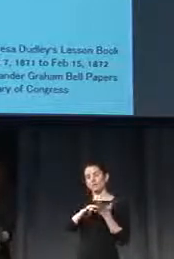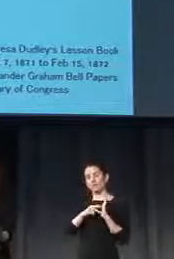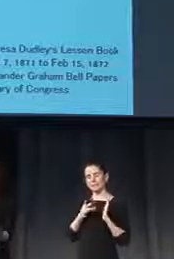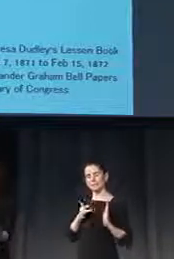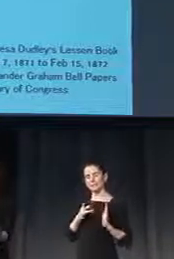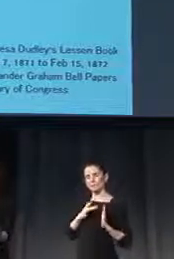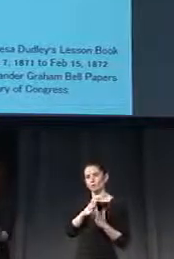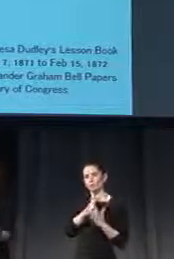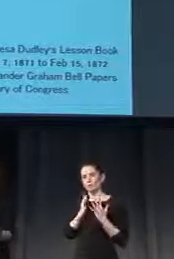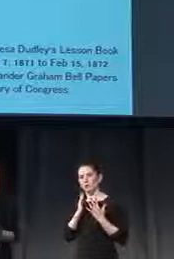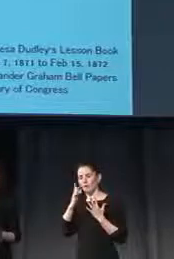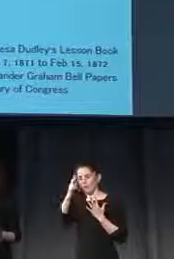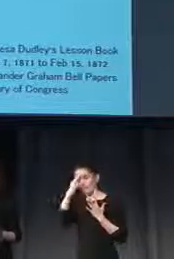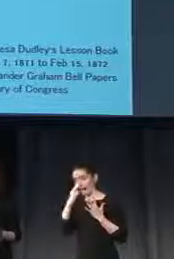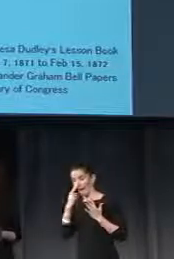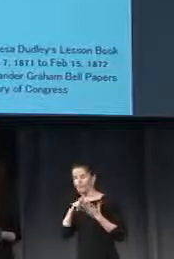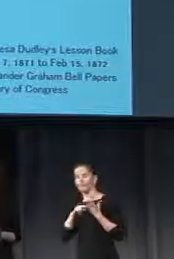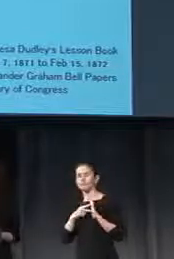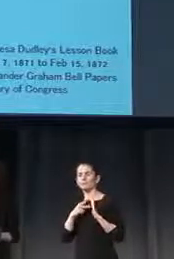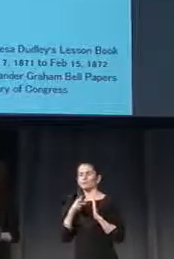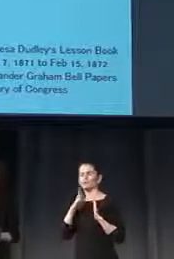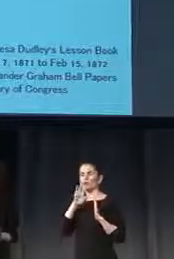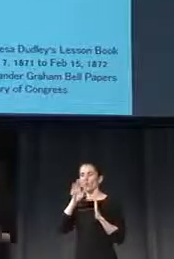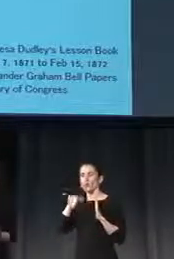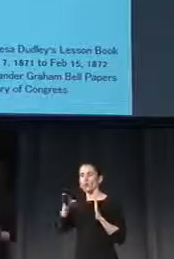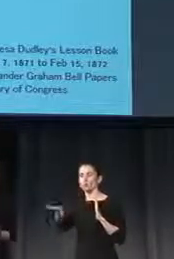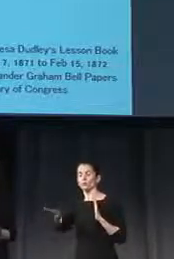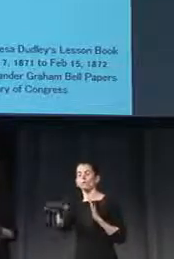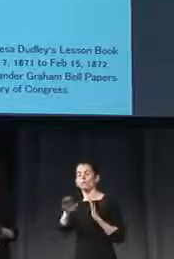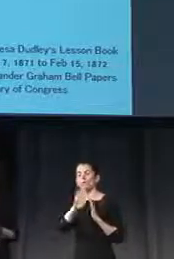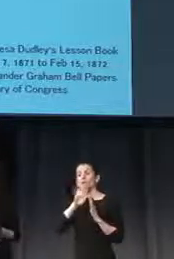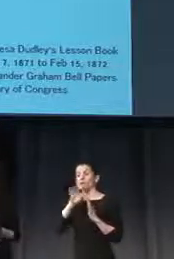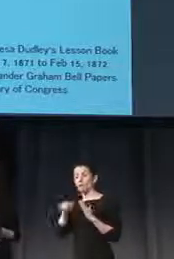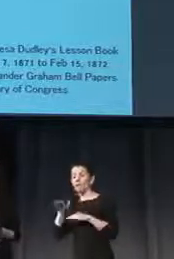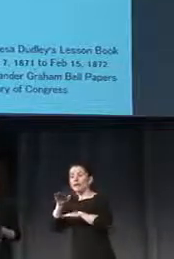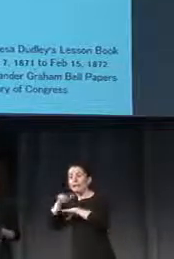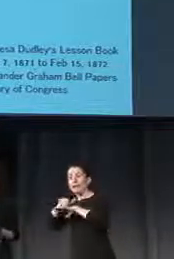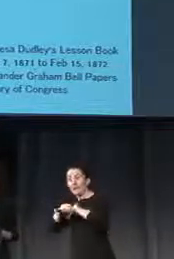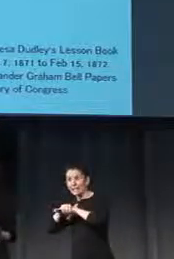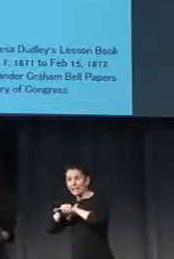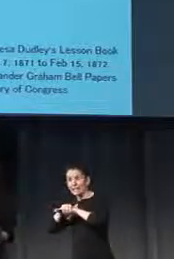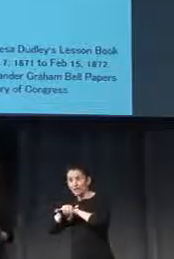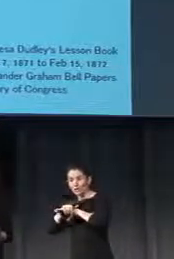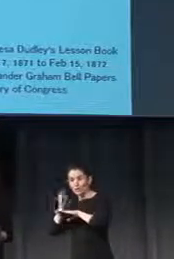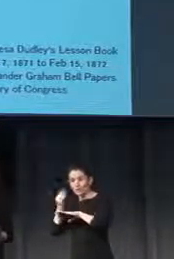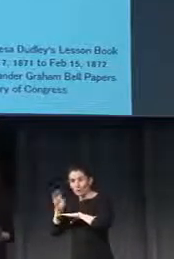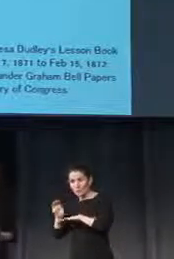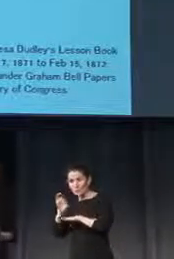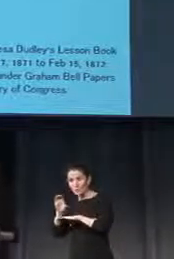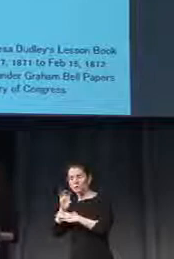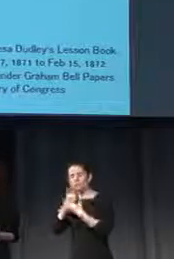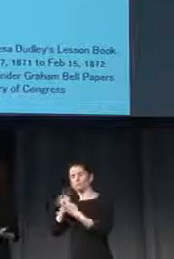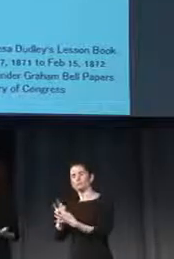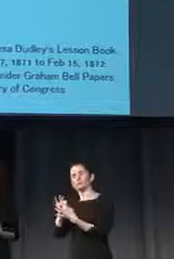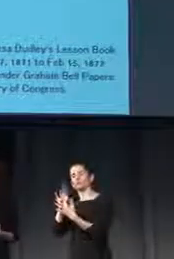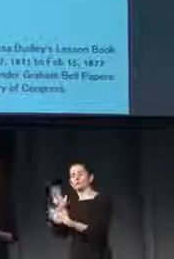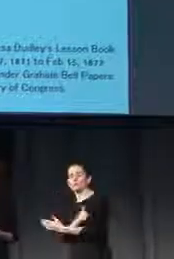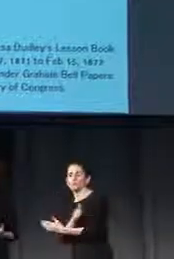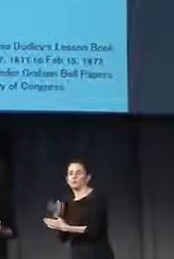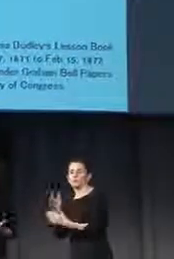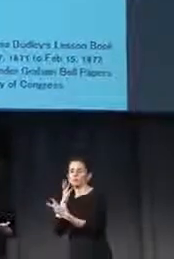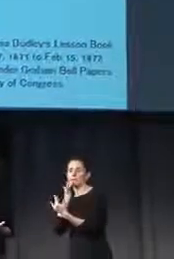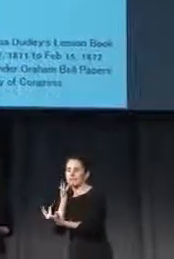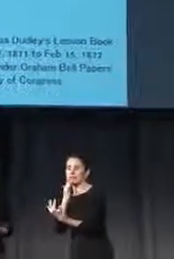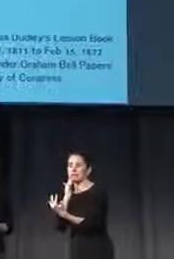tone. When it entered English in the 14th century, it designated the action of singing or making music. Modulation was